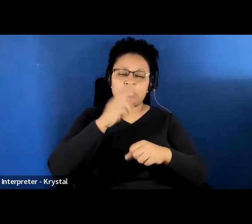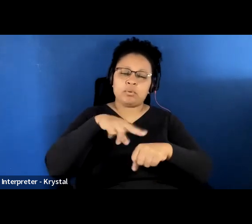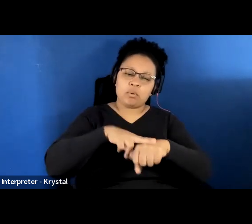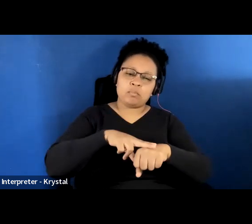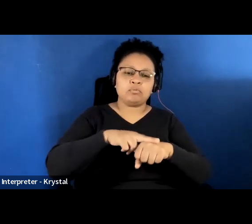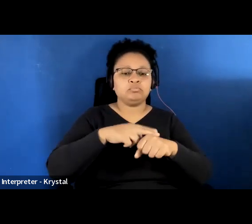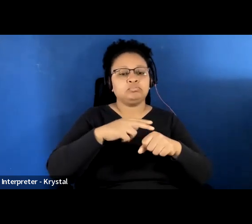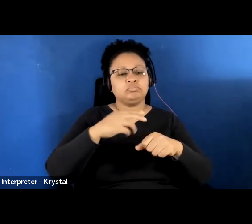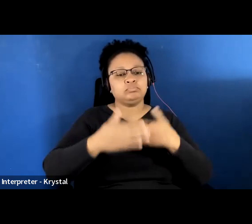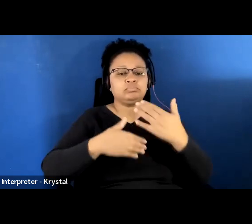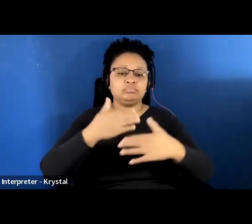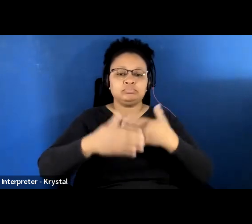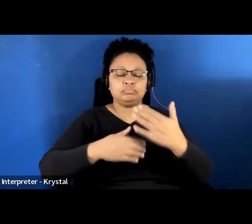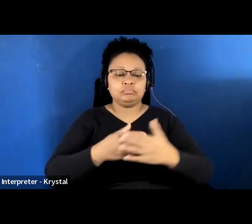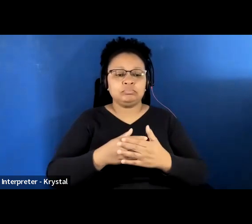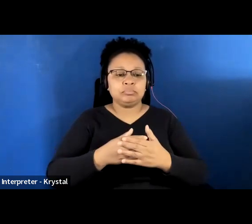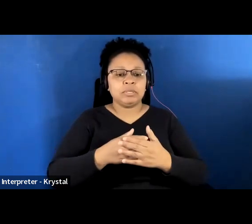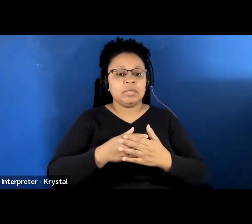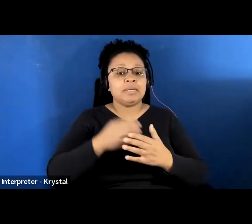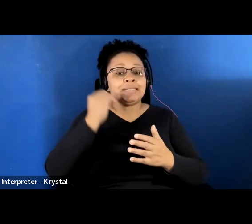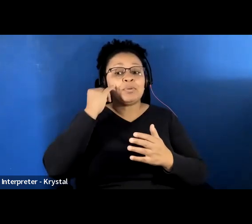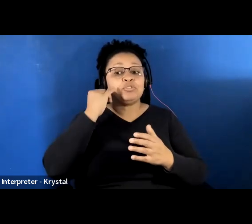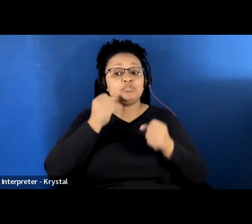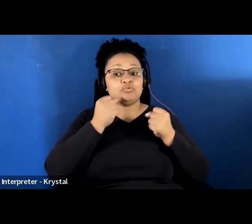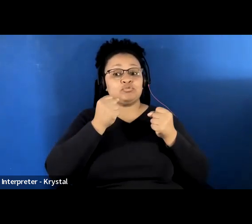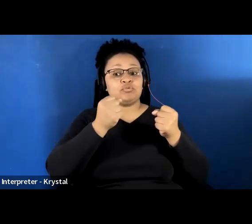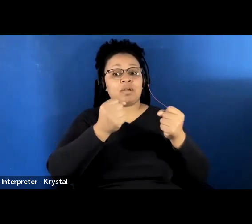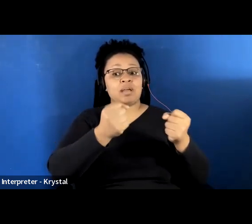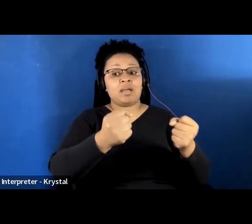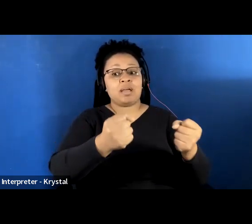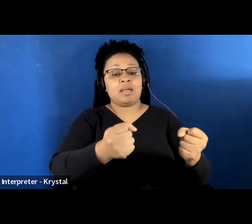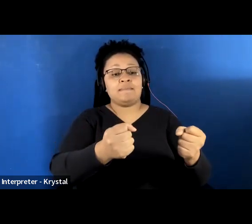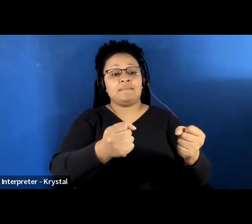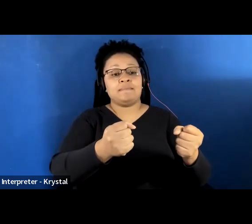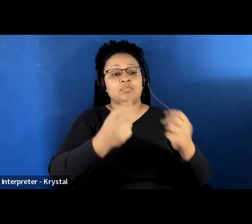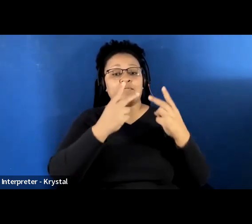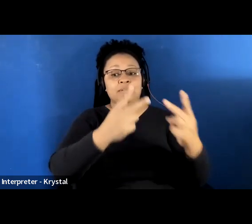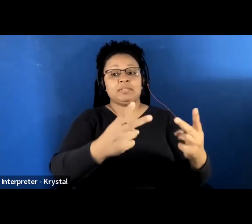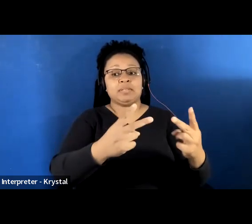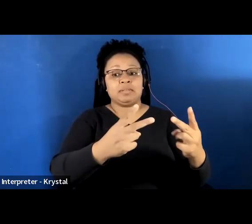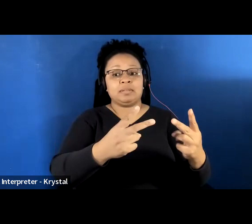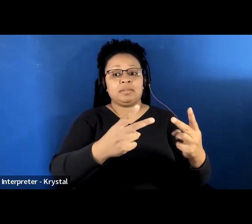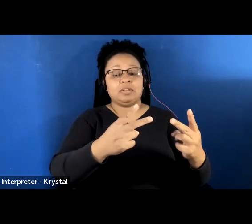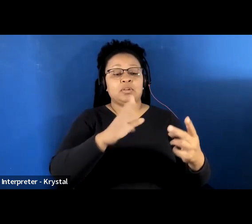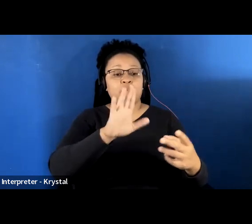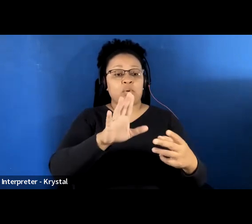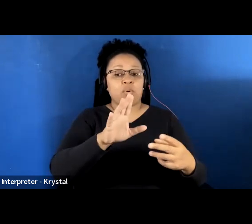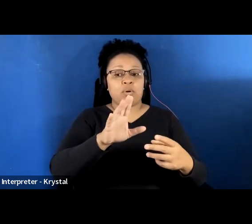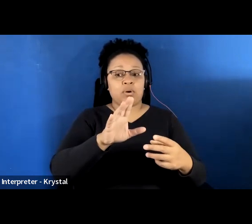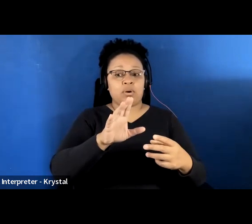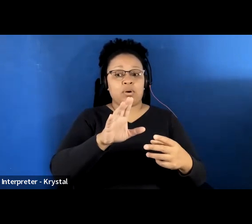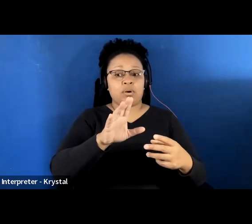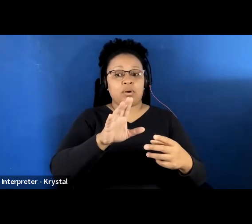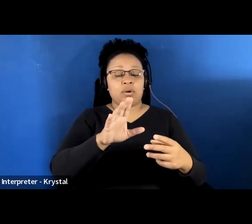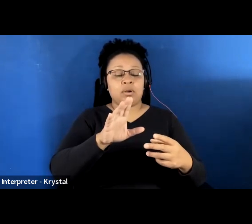like if you're driving to a visit, they suggest to park with your driver's side door away from the house, so you have something between